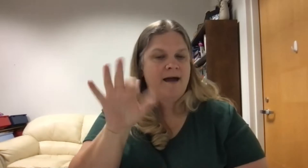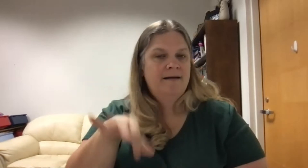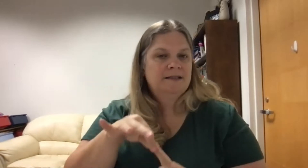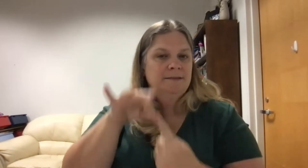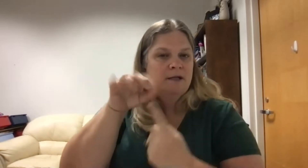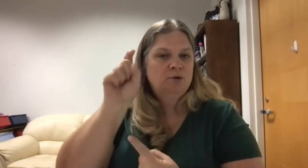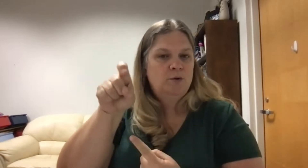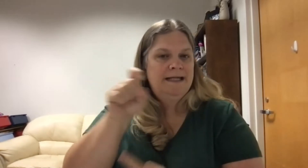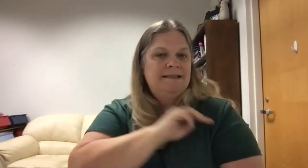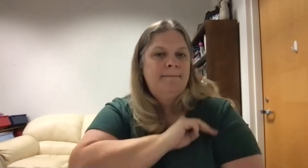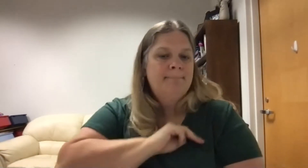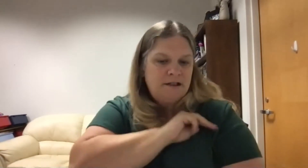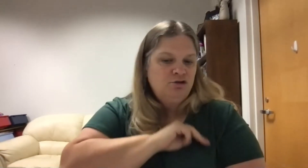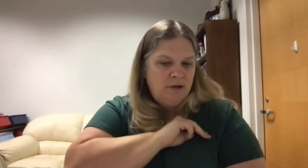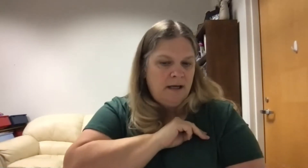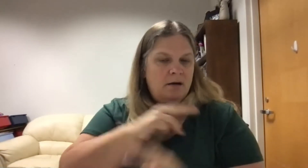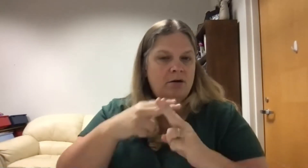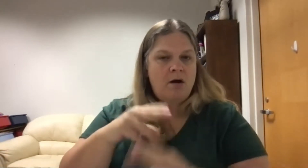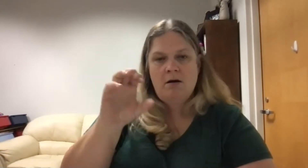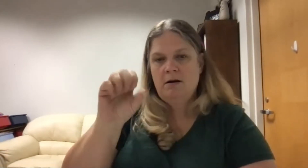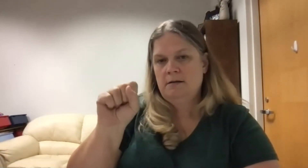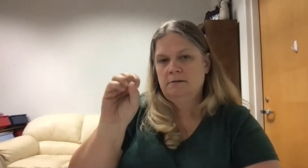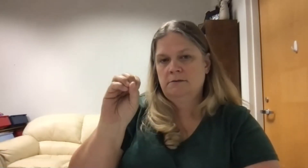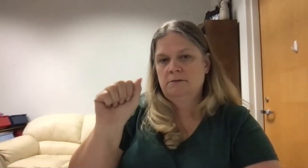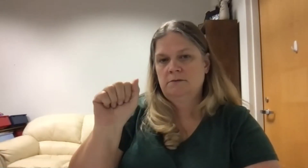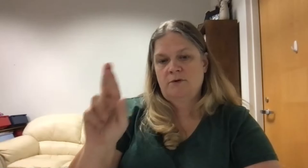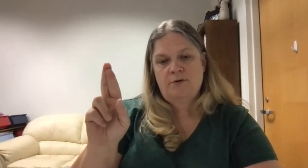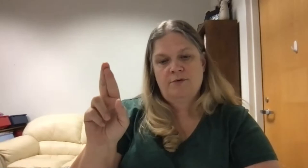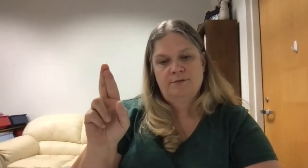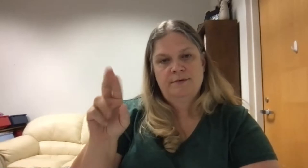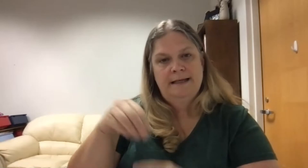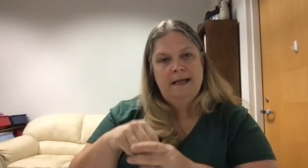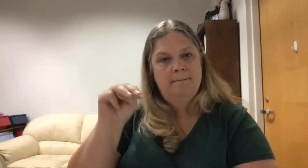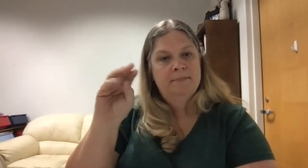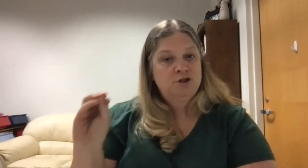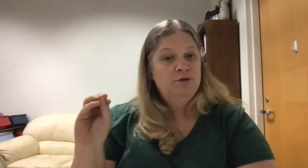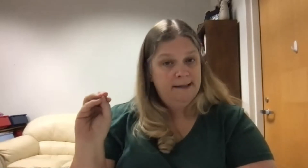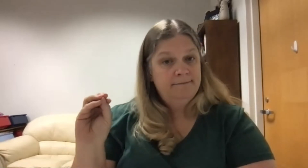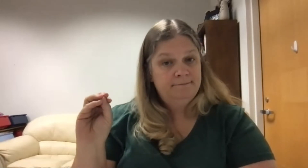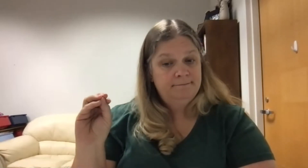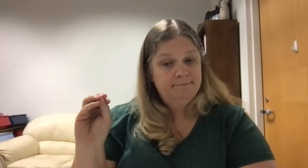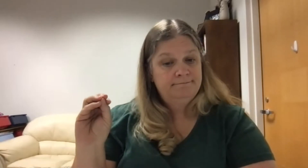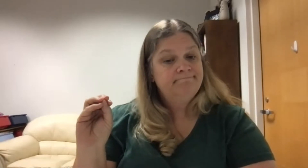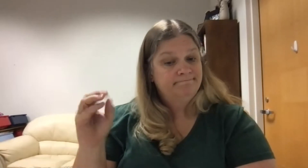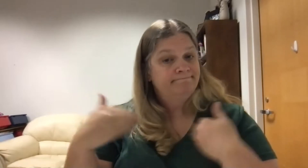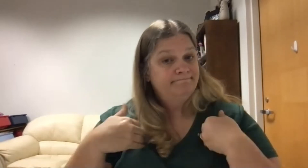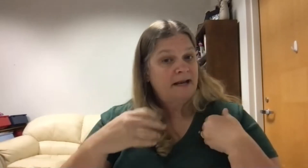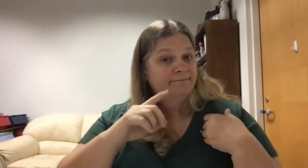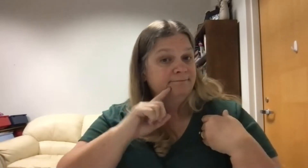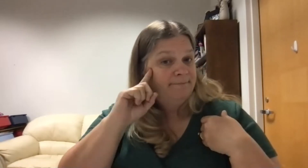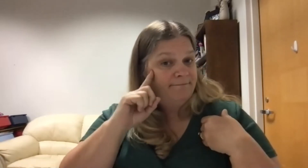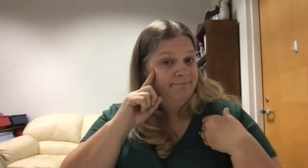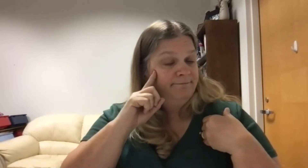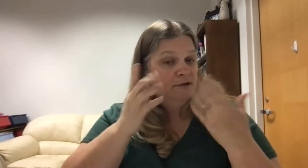And she told me that she was able to find a special needs ministry called SOAR in Missouri,